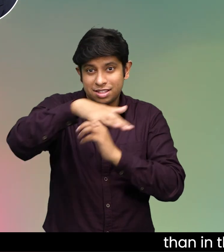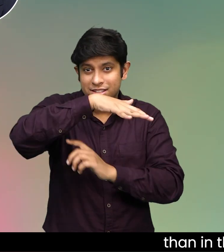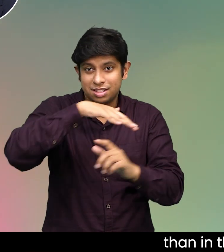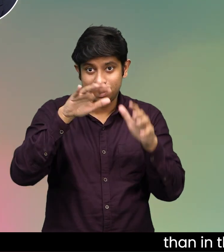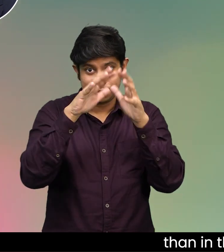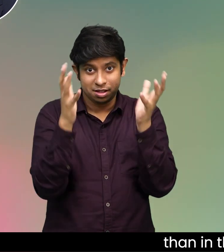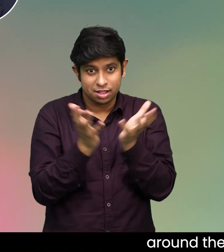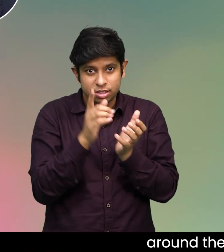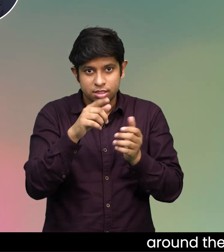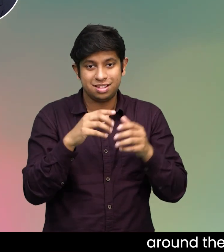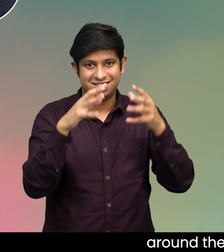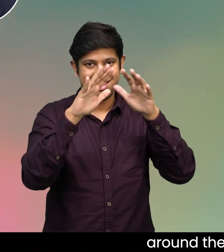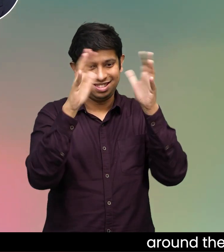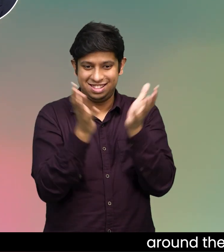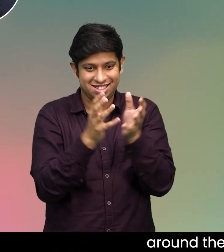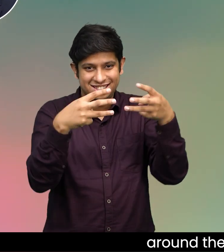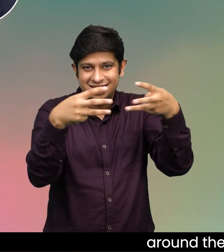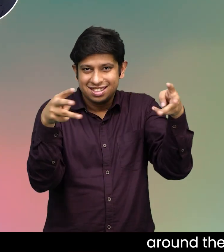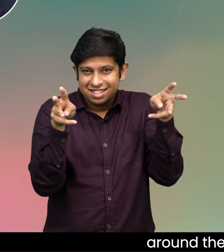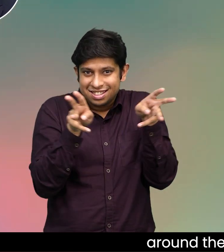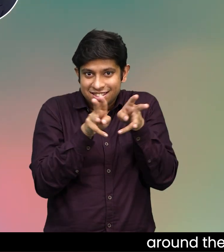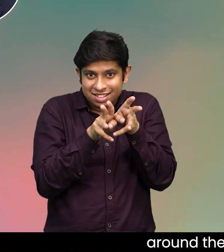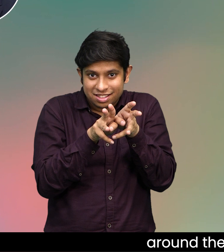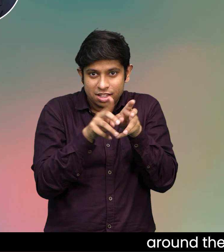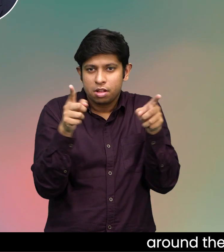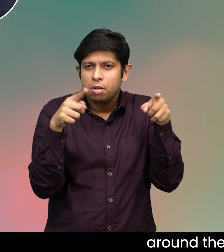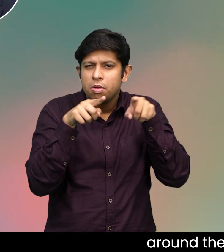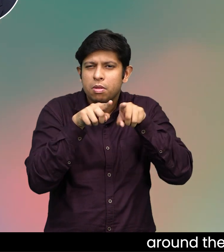than in the area around the latitudes.